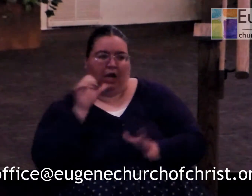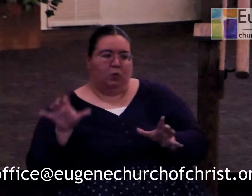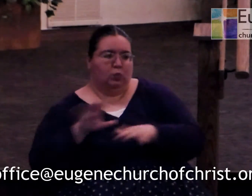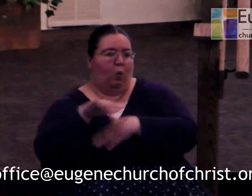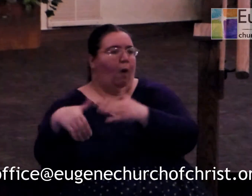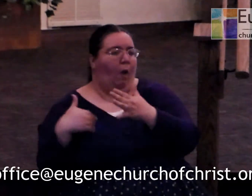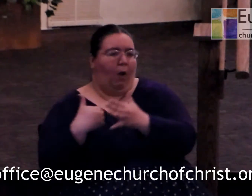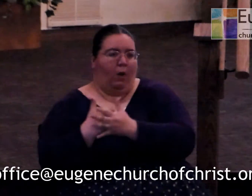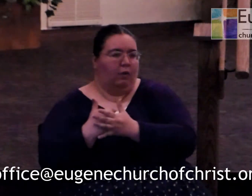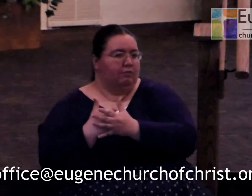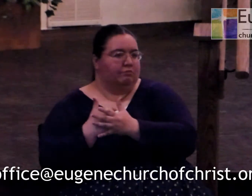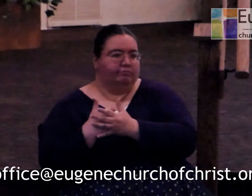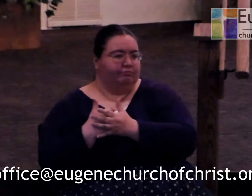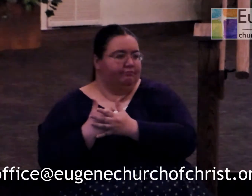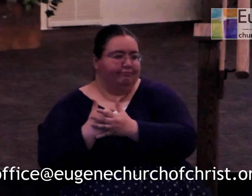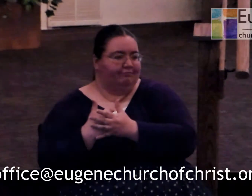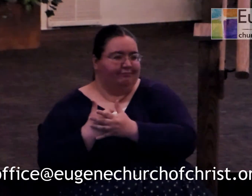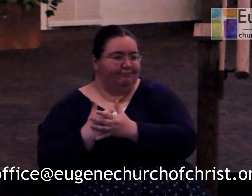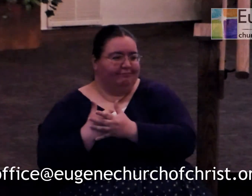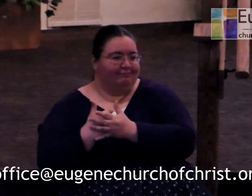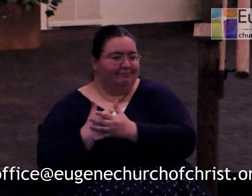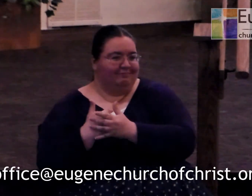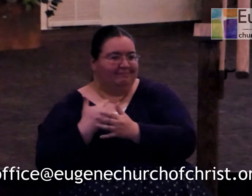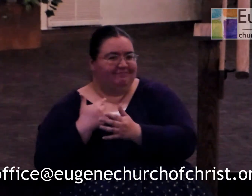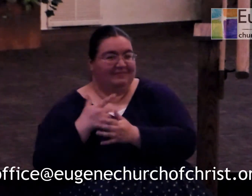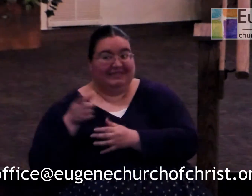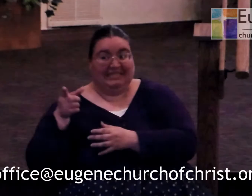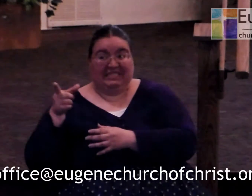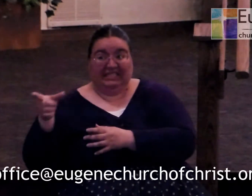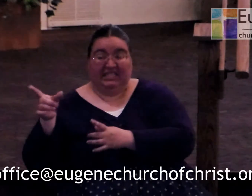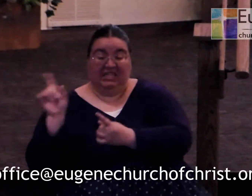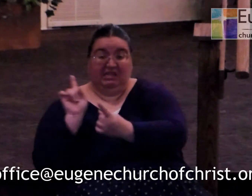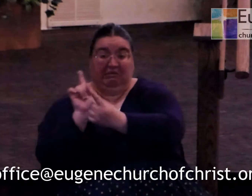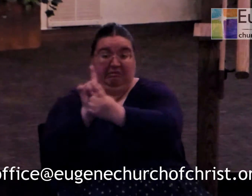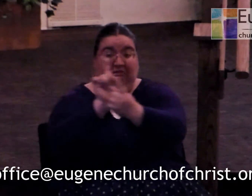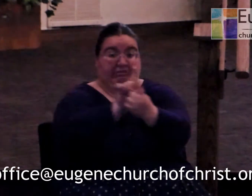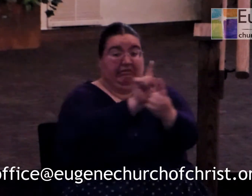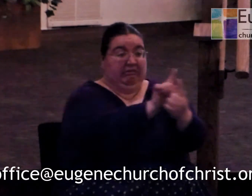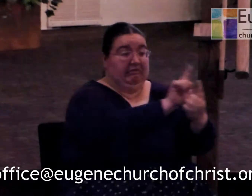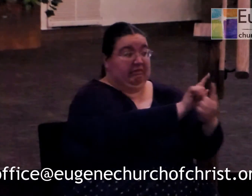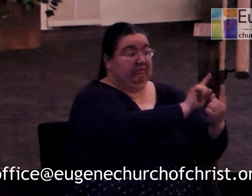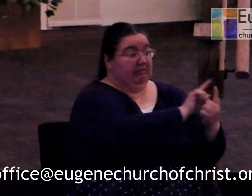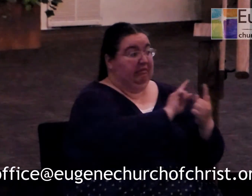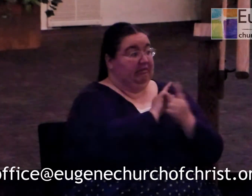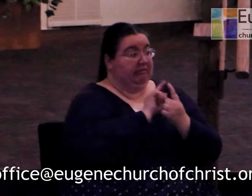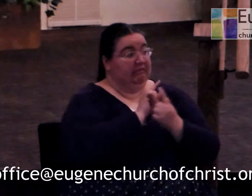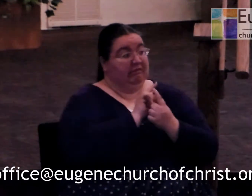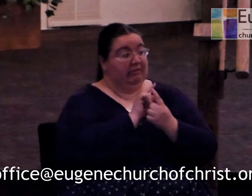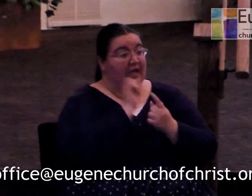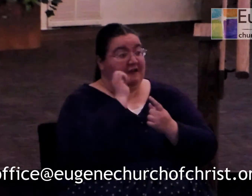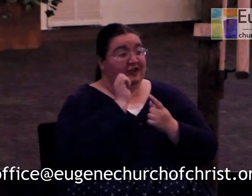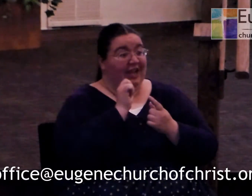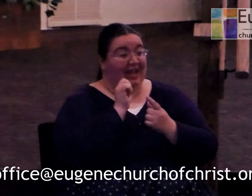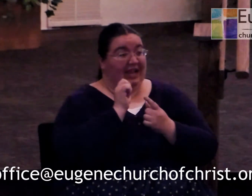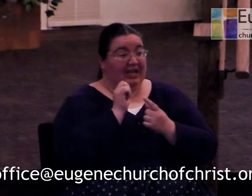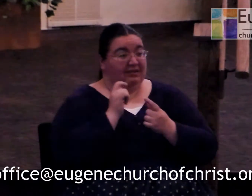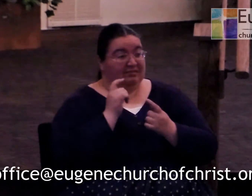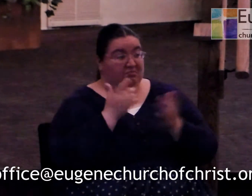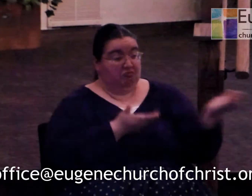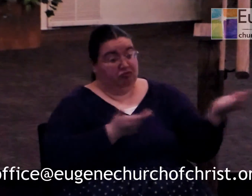of something that guy has done going door to door that 1,000 people sit in that room. Now, he might be a great speaker. I have no idea.